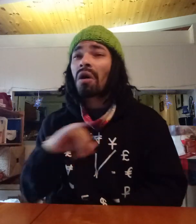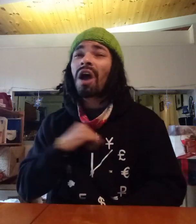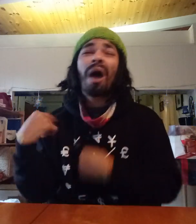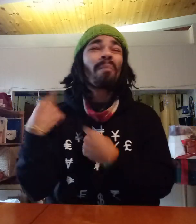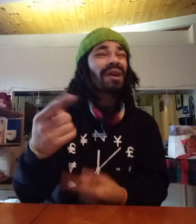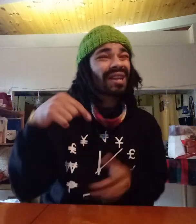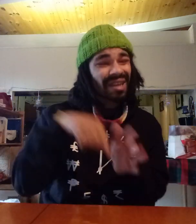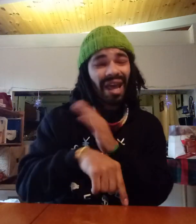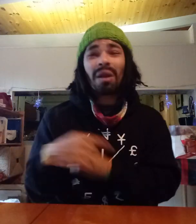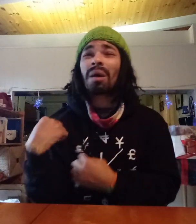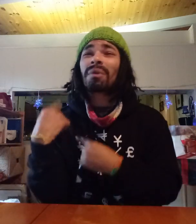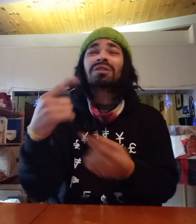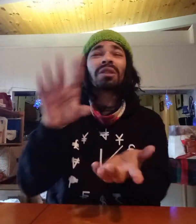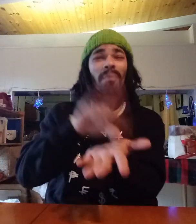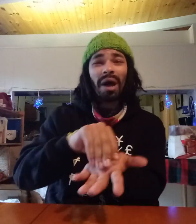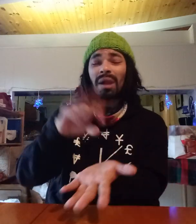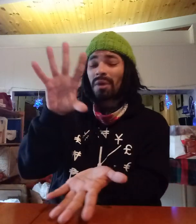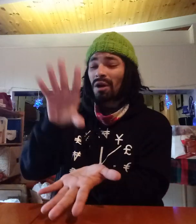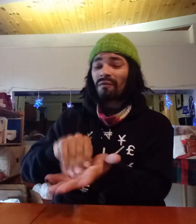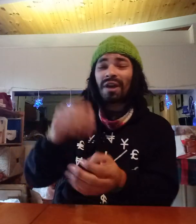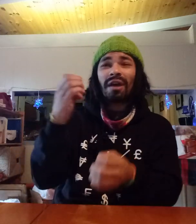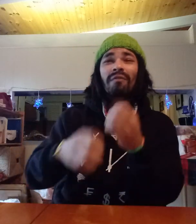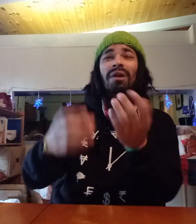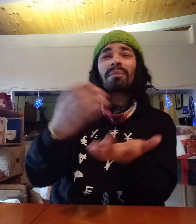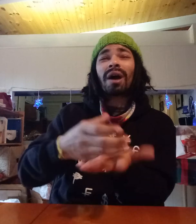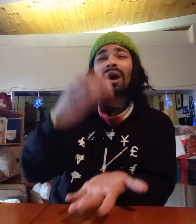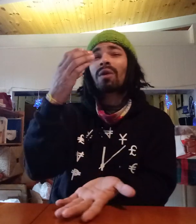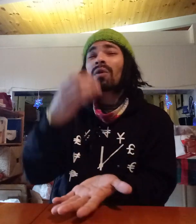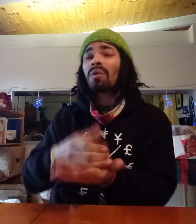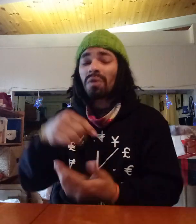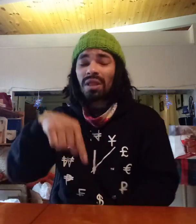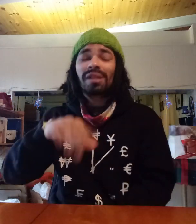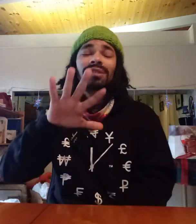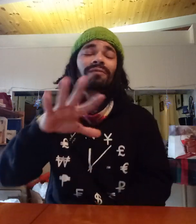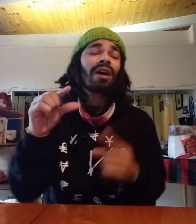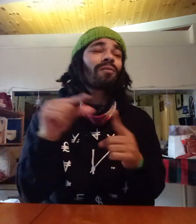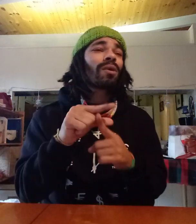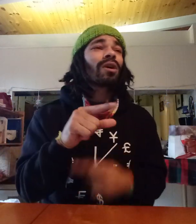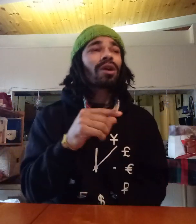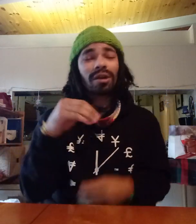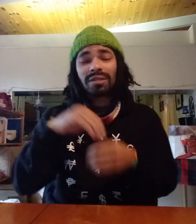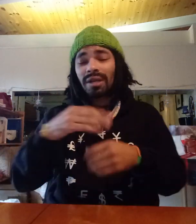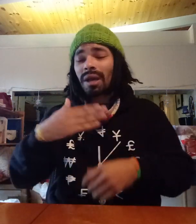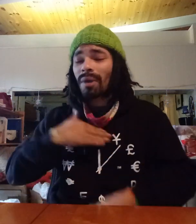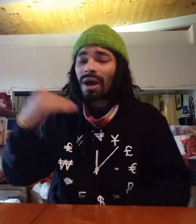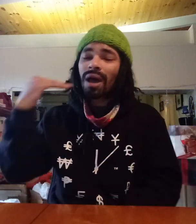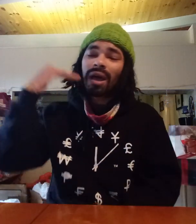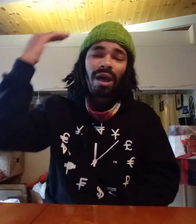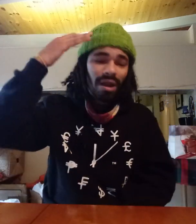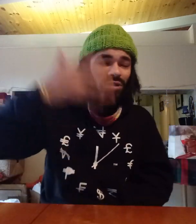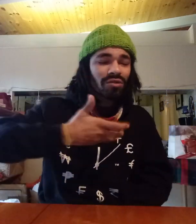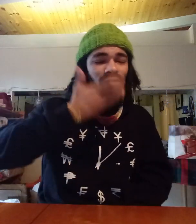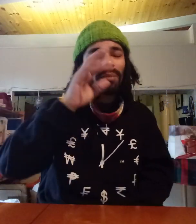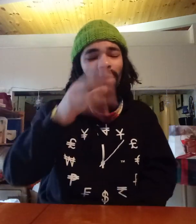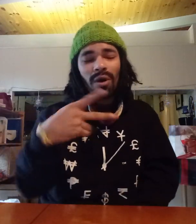I've been down. Been to the bottom of every bottle. Can't stop words in my head. Scream all of